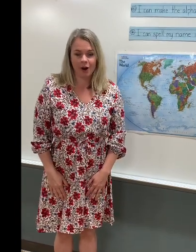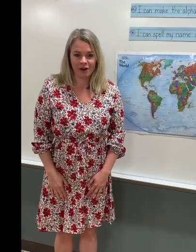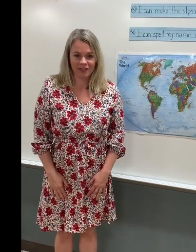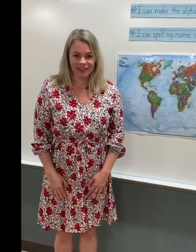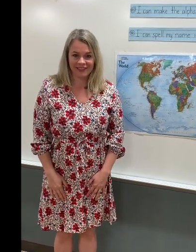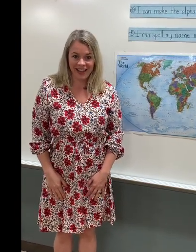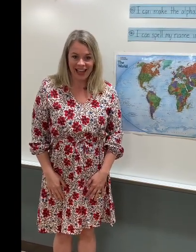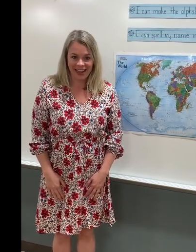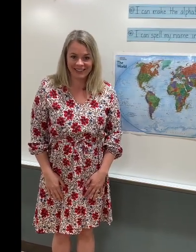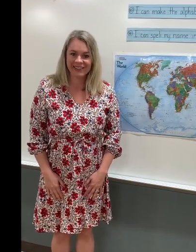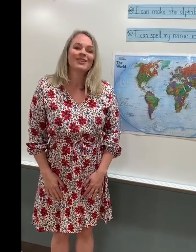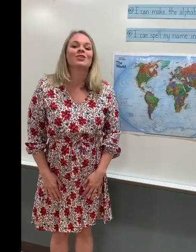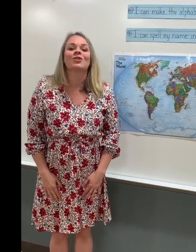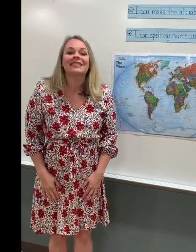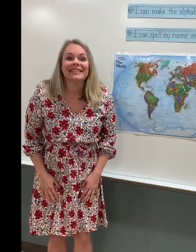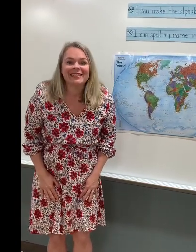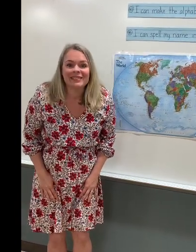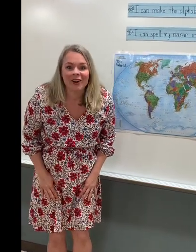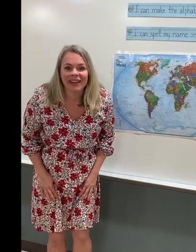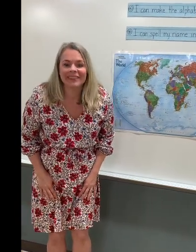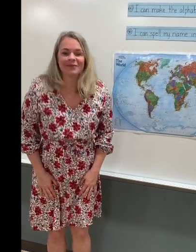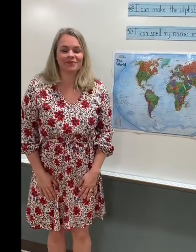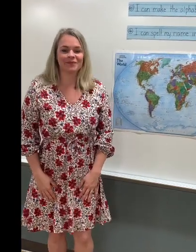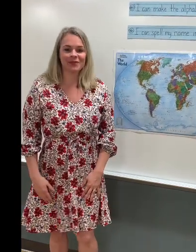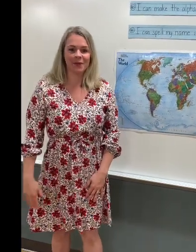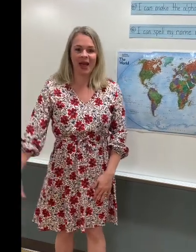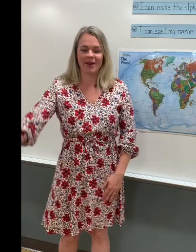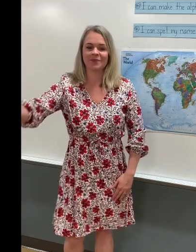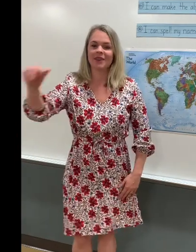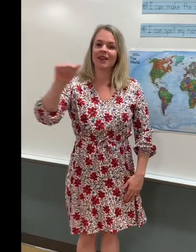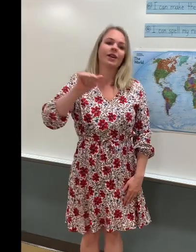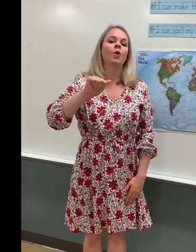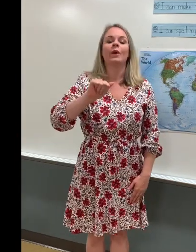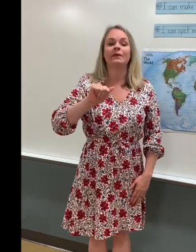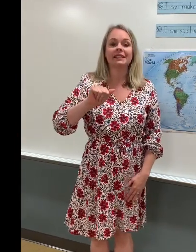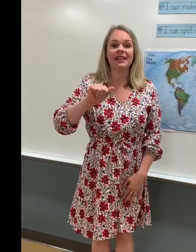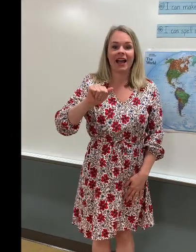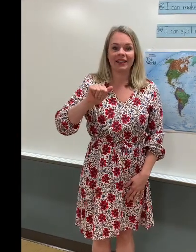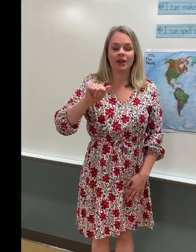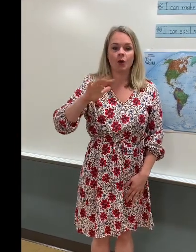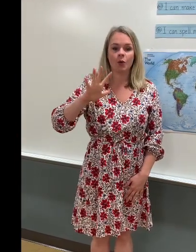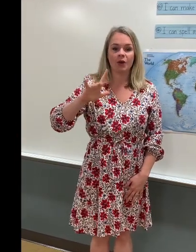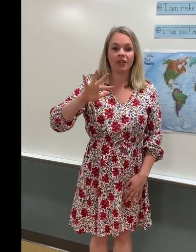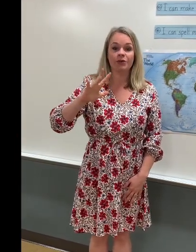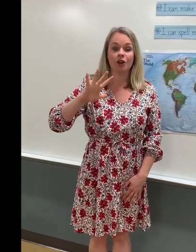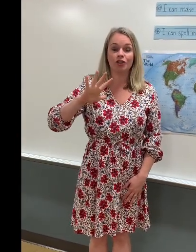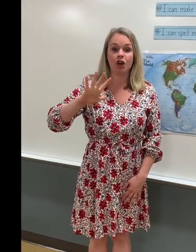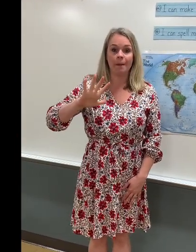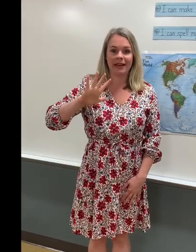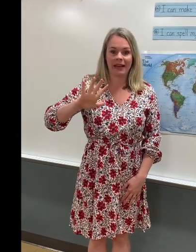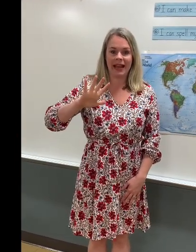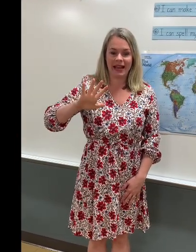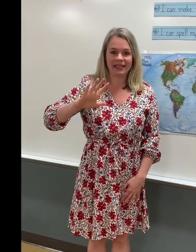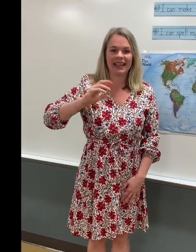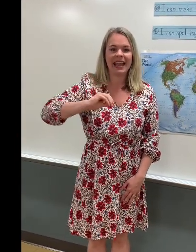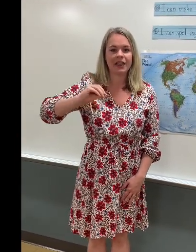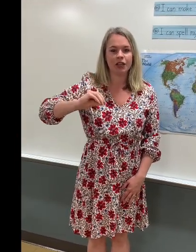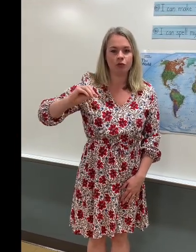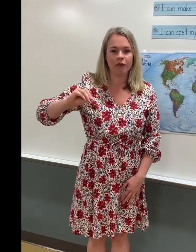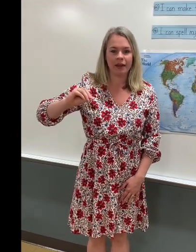of it again. So let's get started. Okay, when we sign, we use our dominant hand, the hand that you write with.